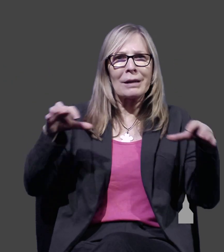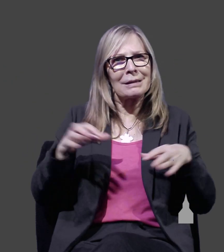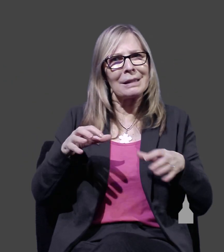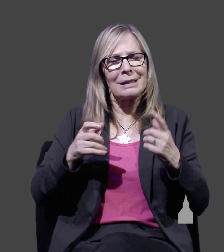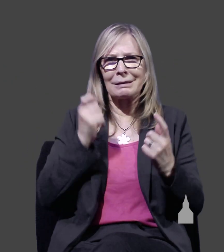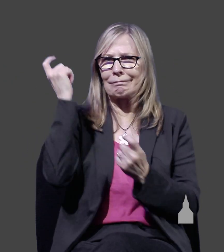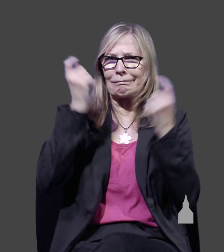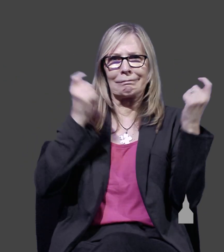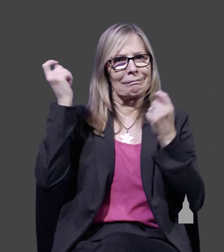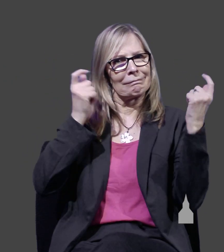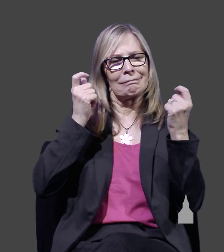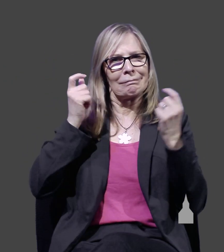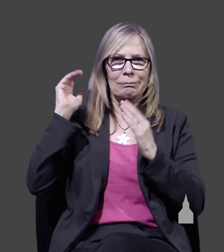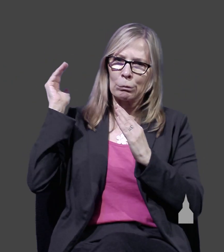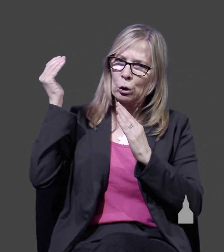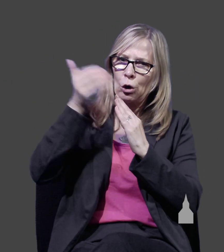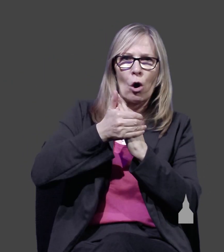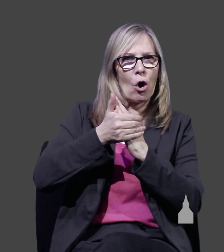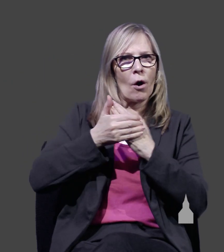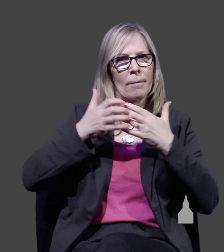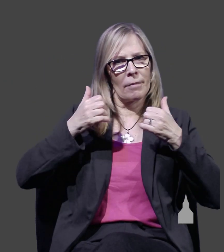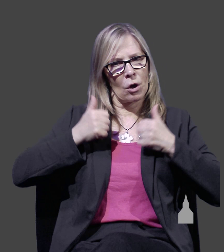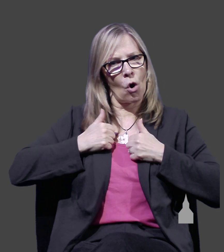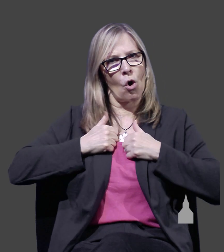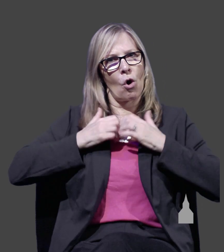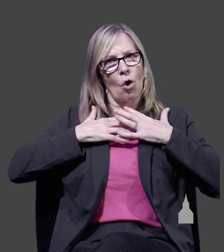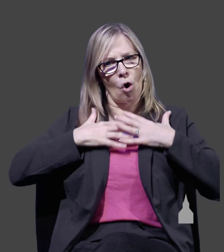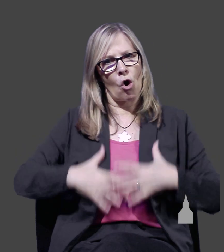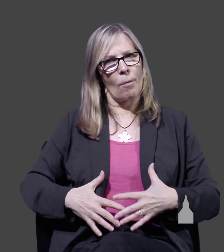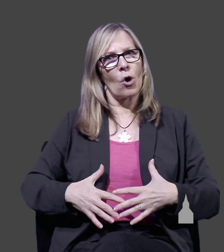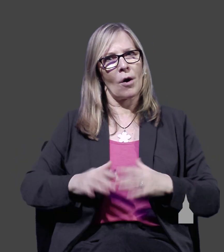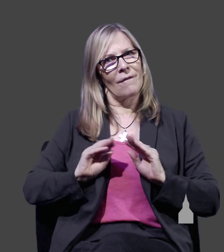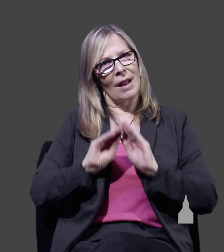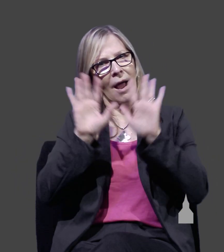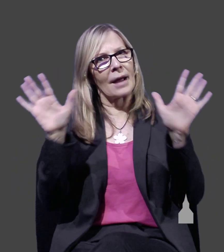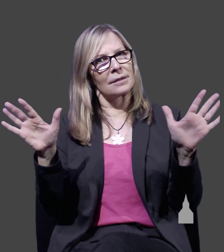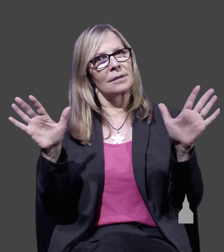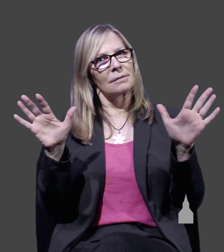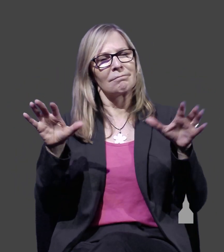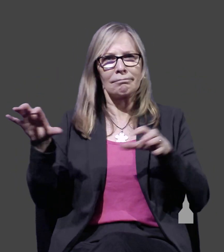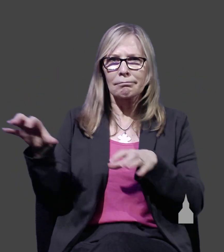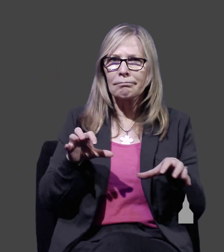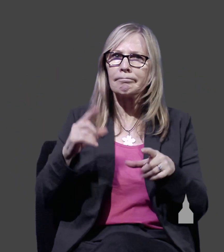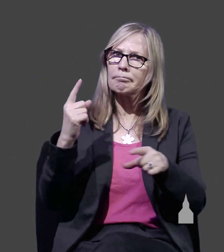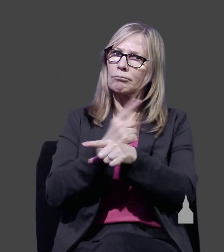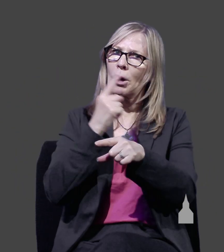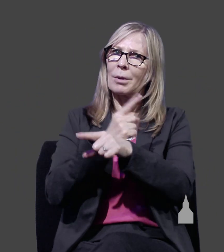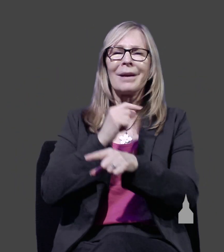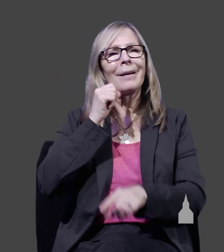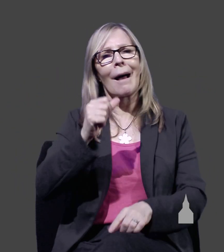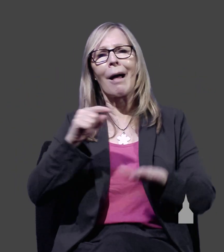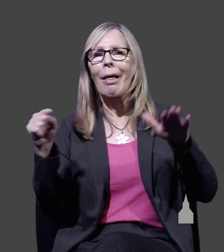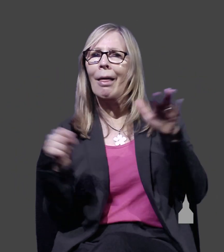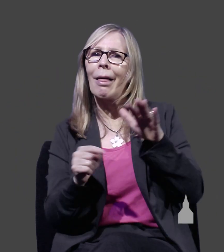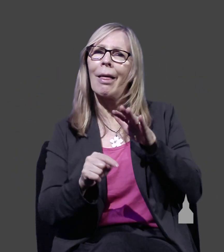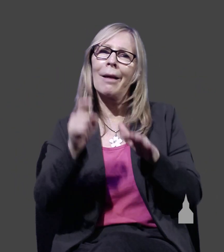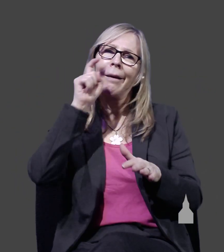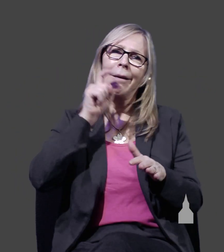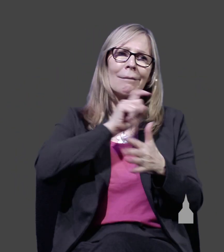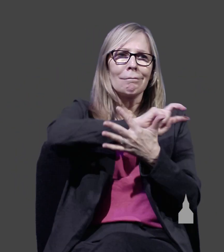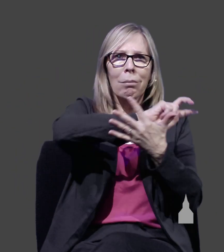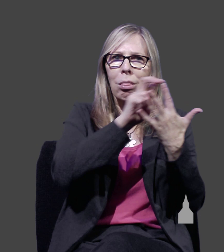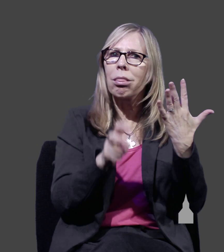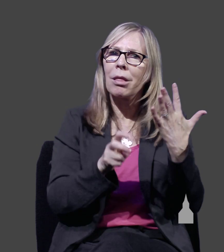armor of light. Let us behave properly as in the day, not in carousing and drunkenness, not in sexual promiscuity